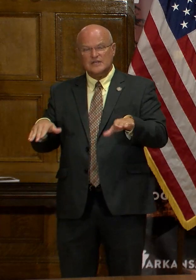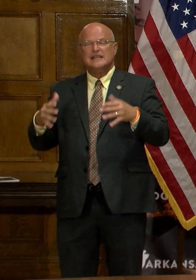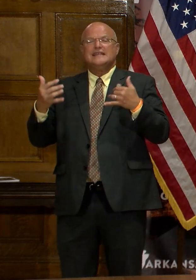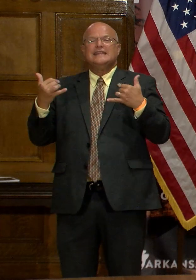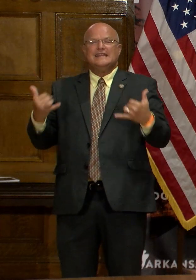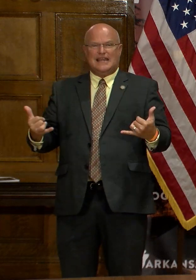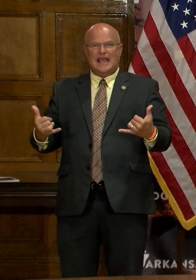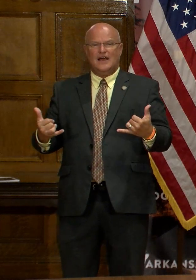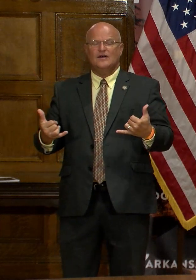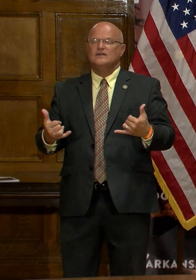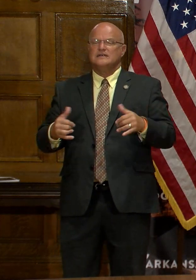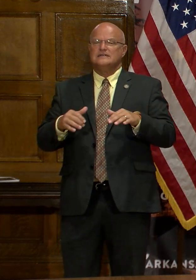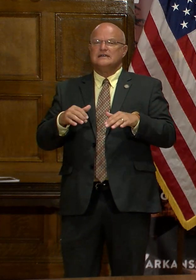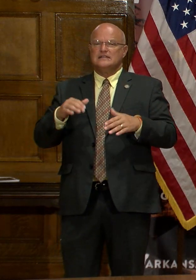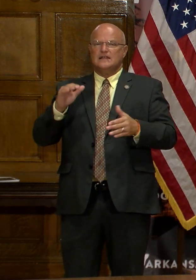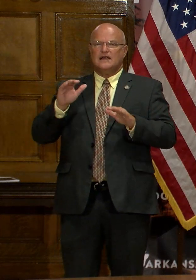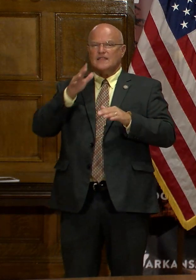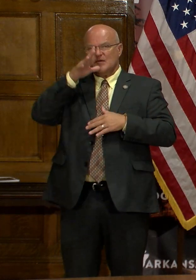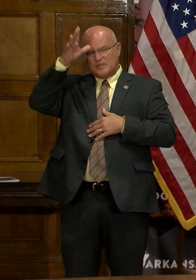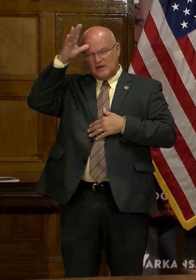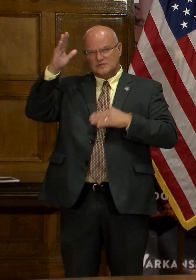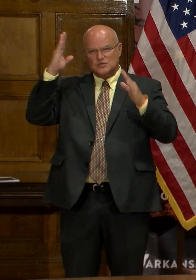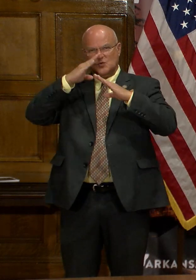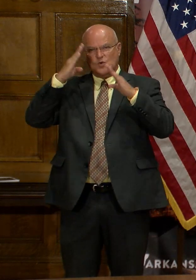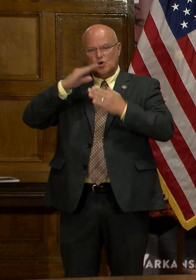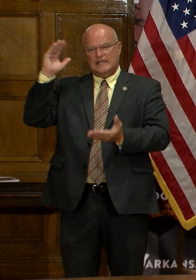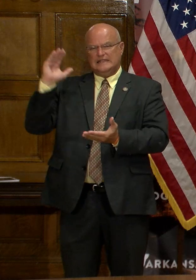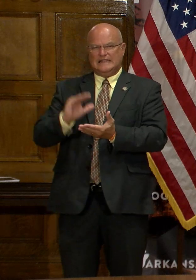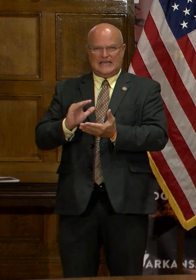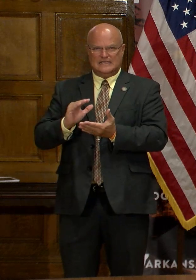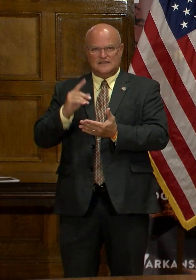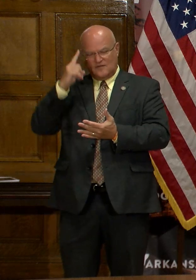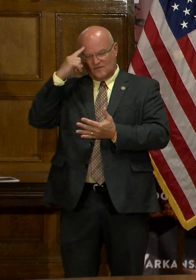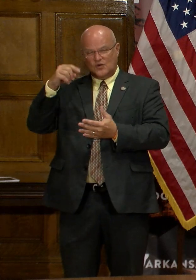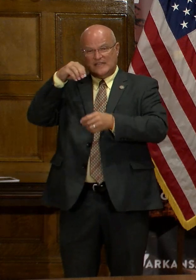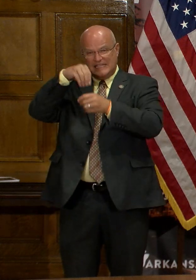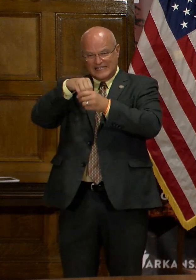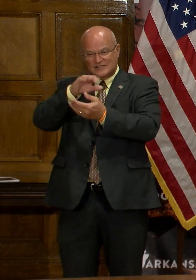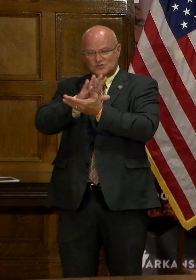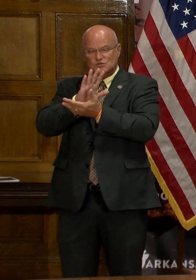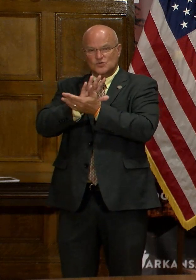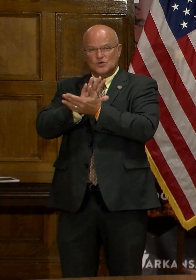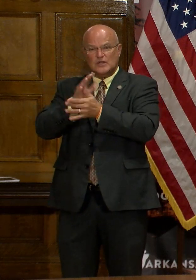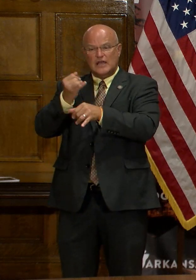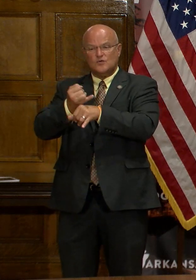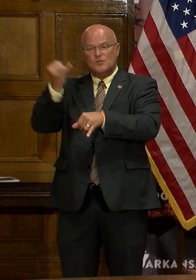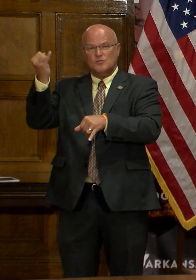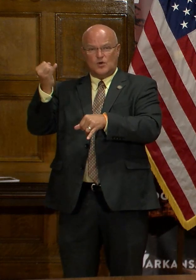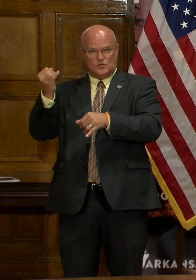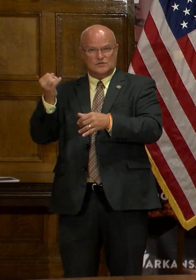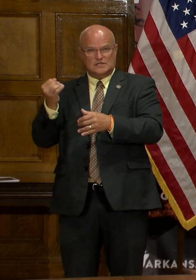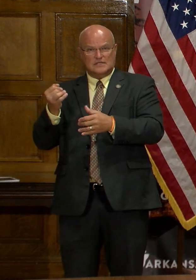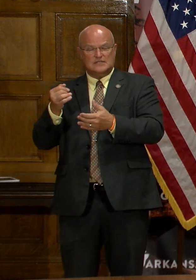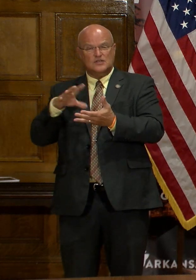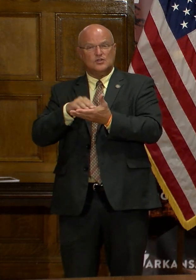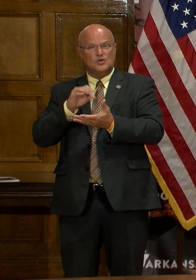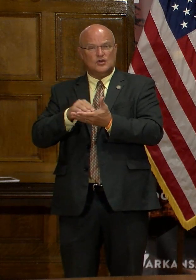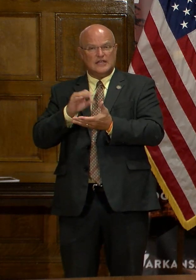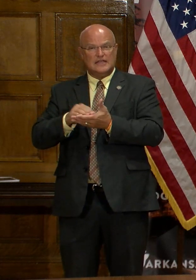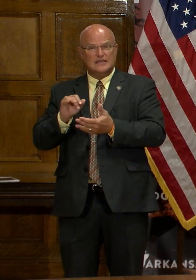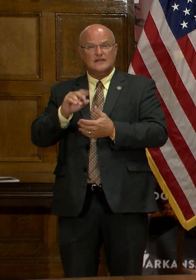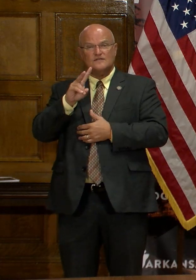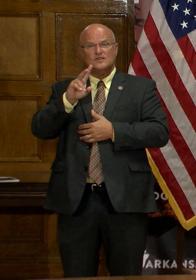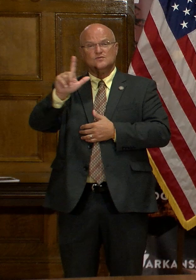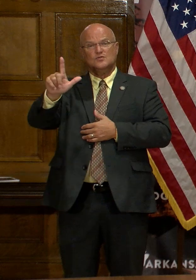will have one less thing to worry about as they adjust to the evolving in-school and remote learning scenarios. These waivers